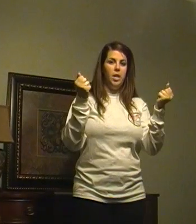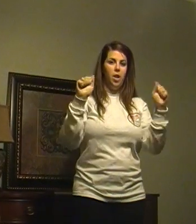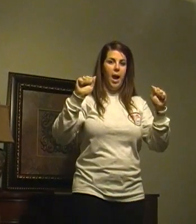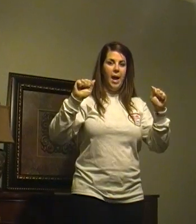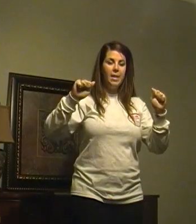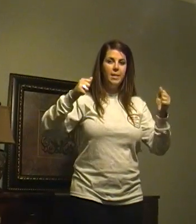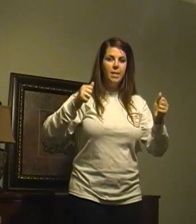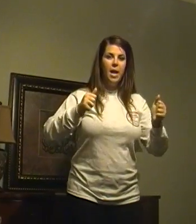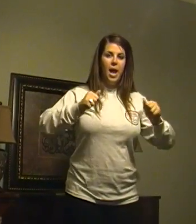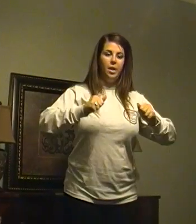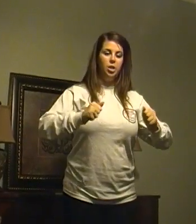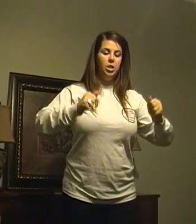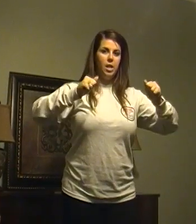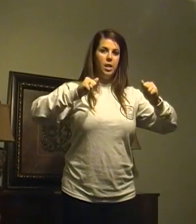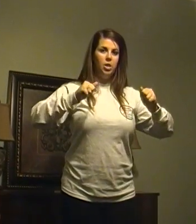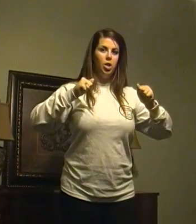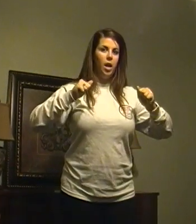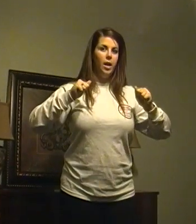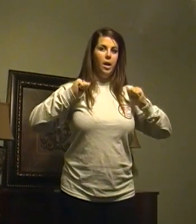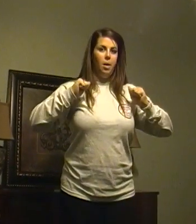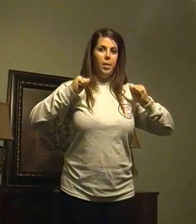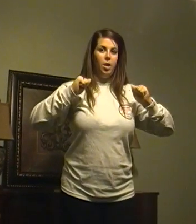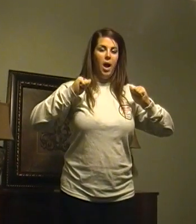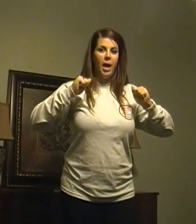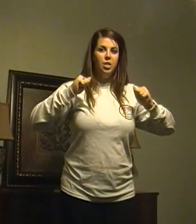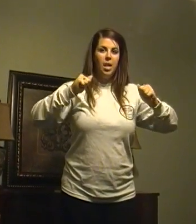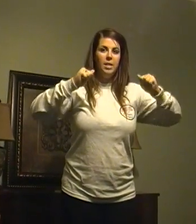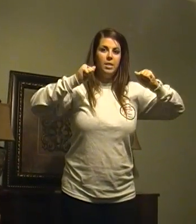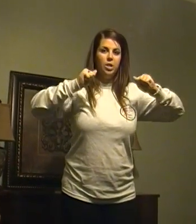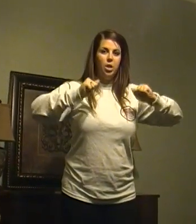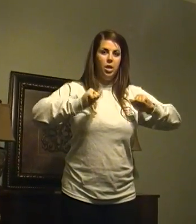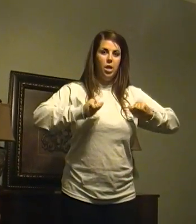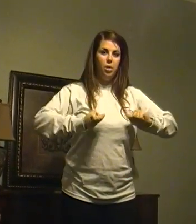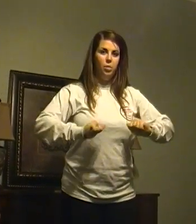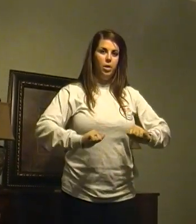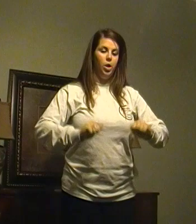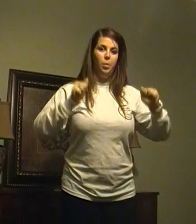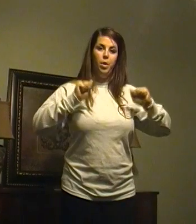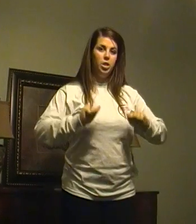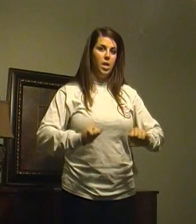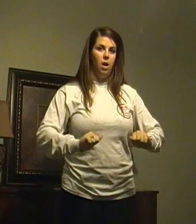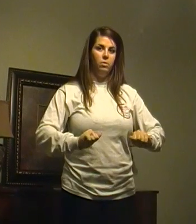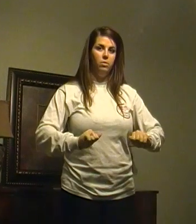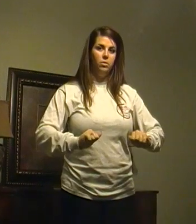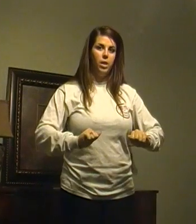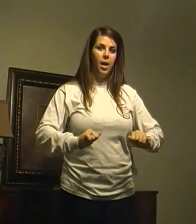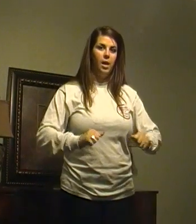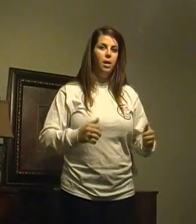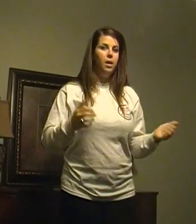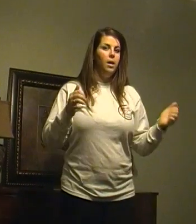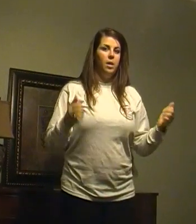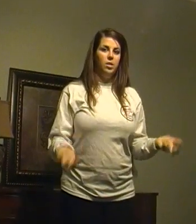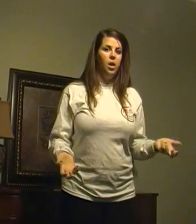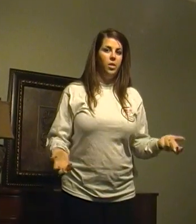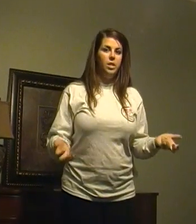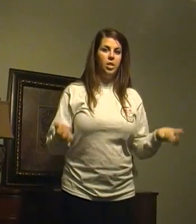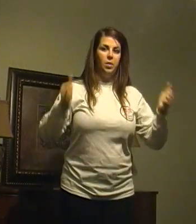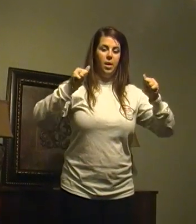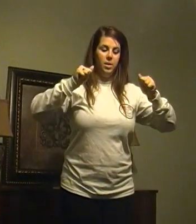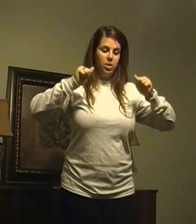your A's, and you're just going to start up in your high chest, and you're going to go and you're going to push it down. Okay? That's all there is to it. It's